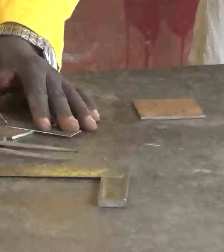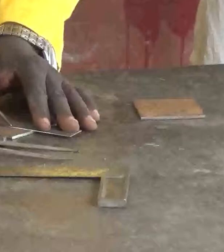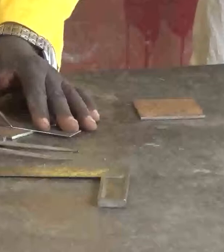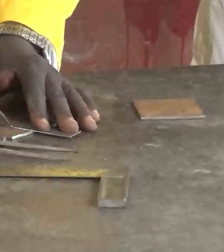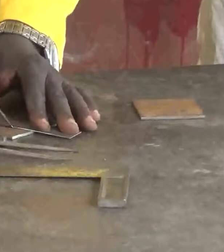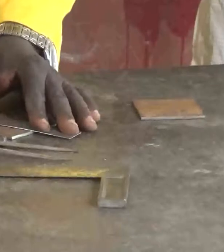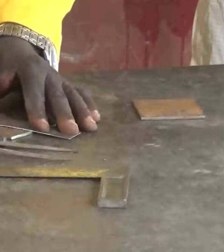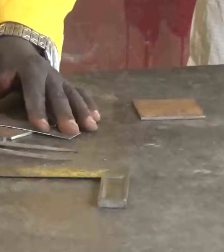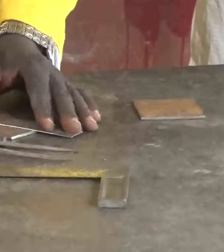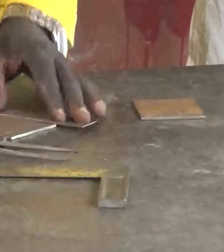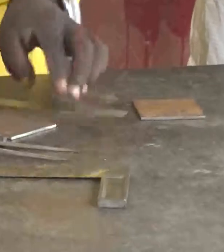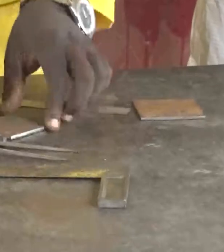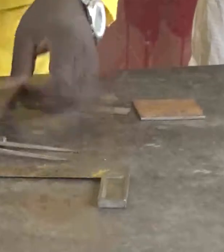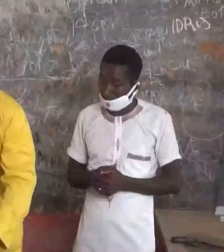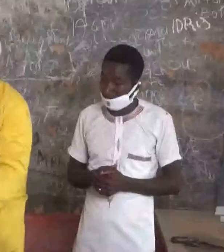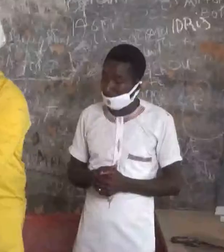Now,